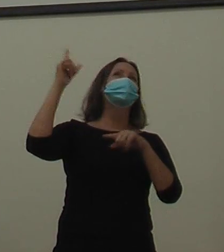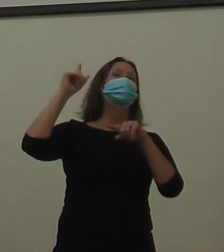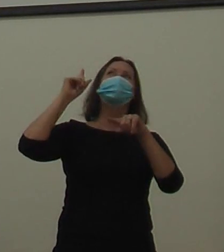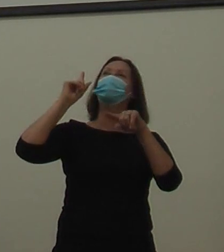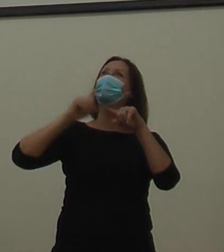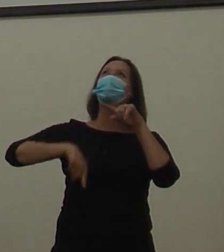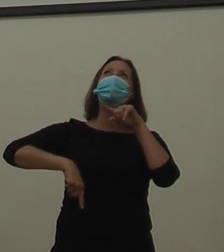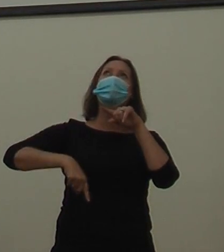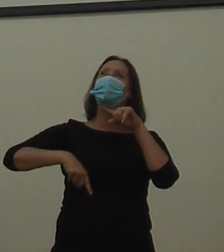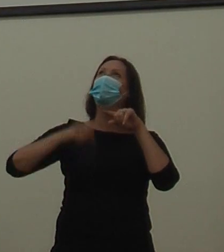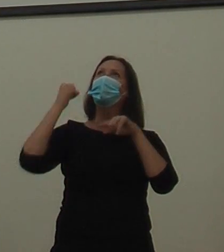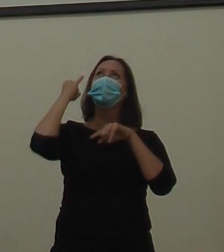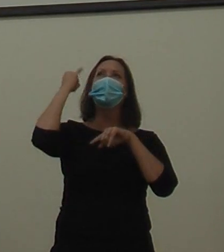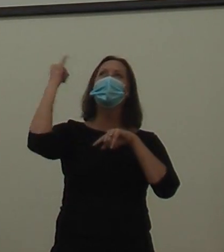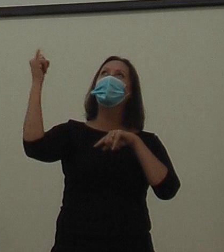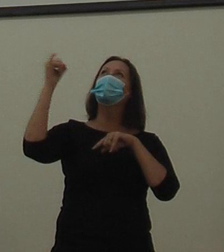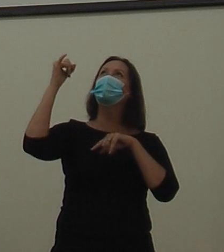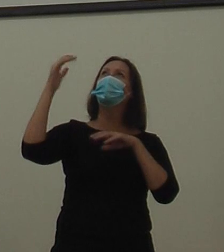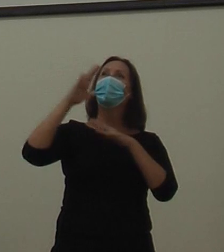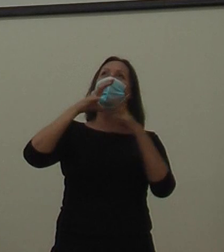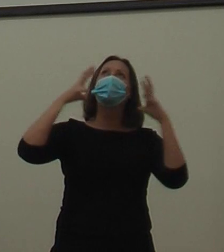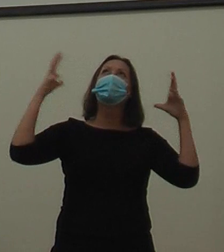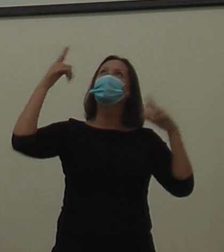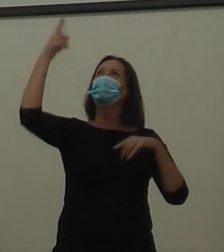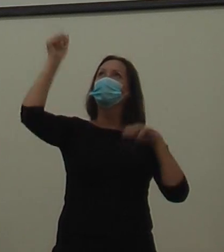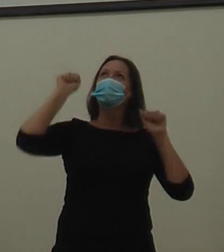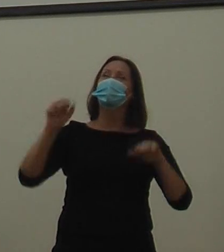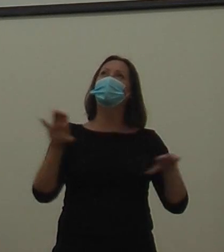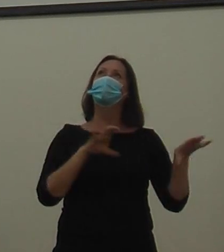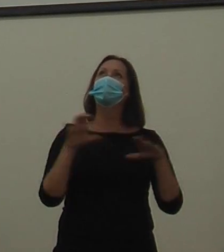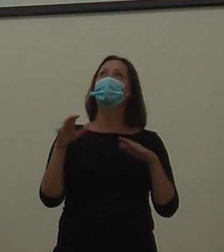comprehend. Thank you this morning, Lord.